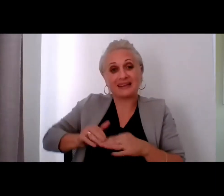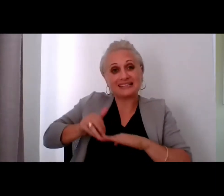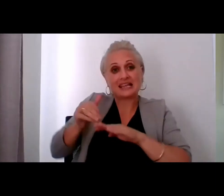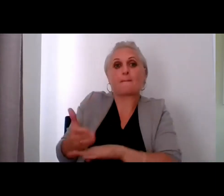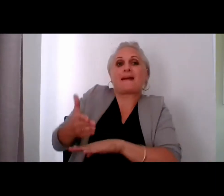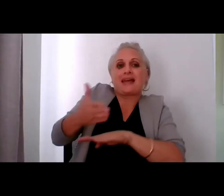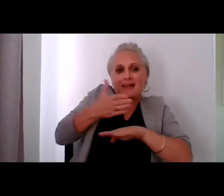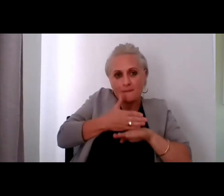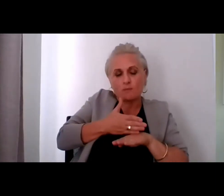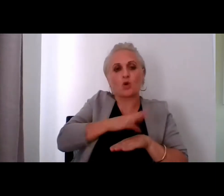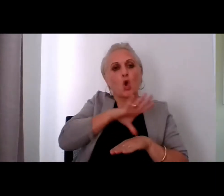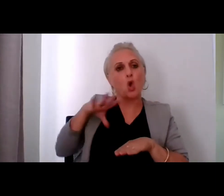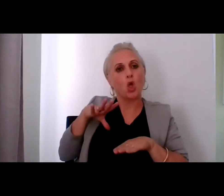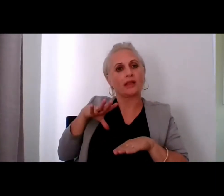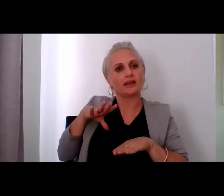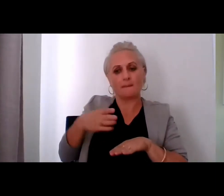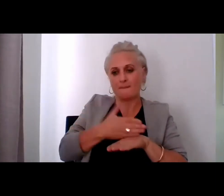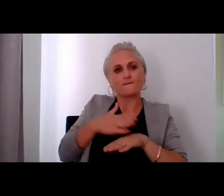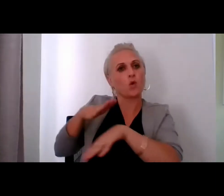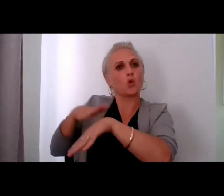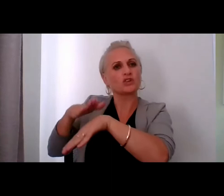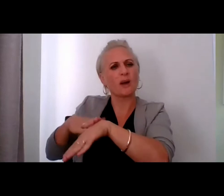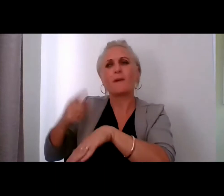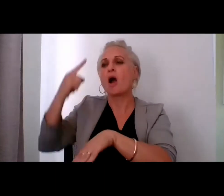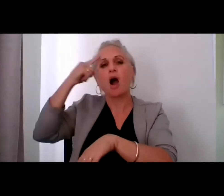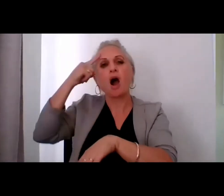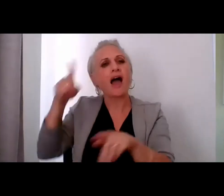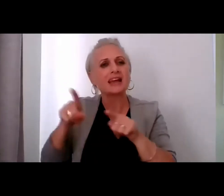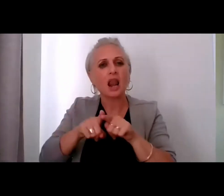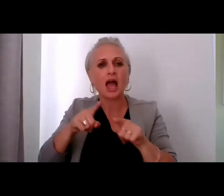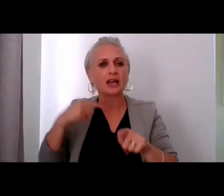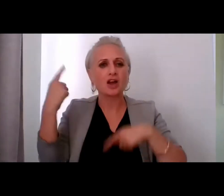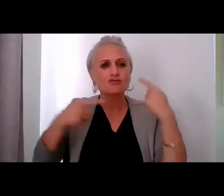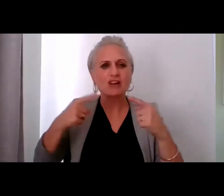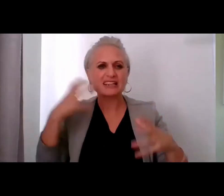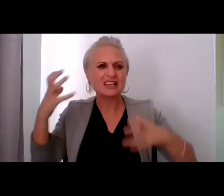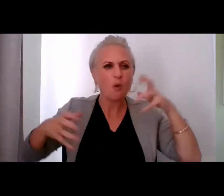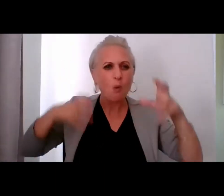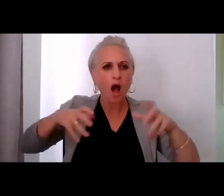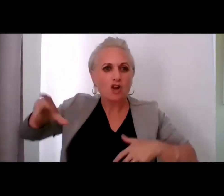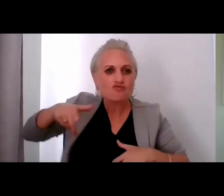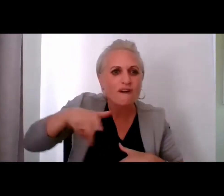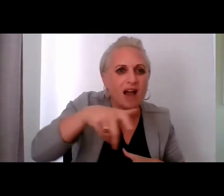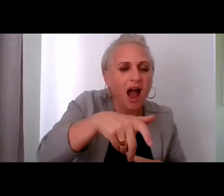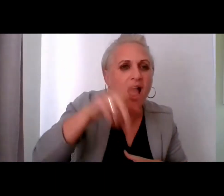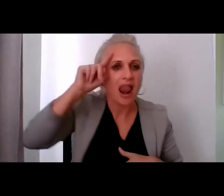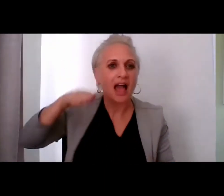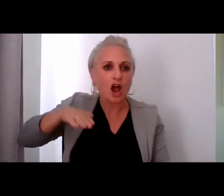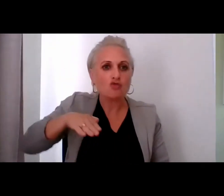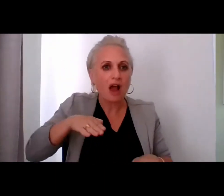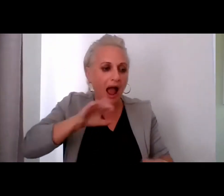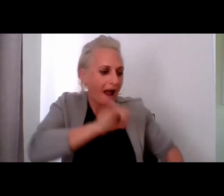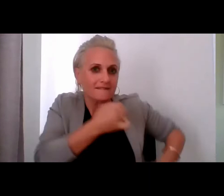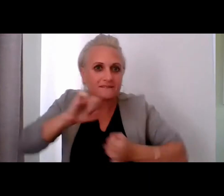I think of a policy as a raft with which to navigate a raging river, to help you get from one side of the